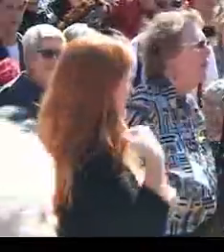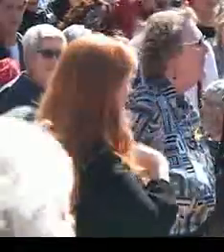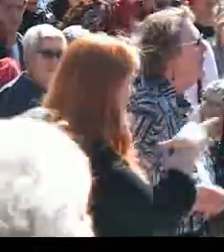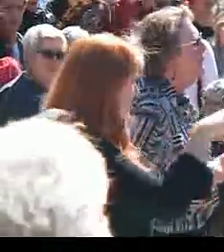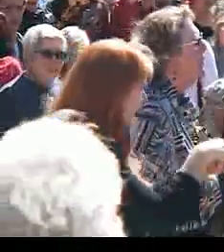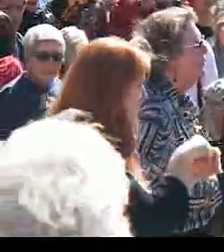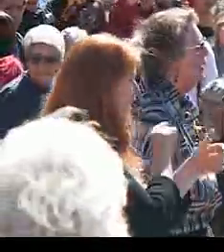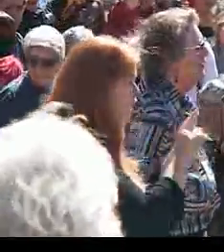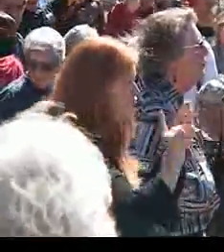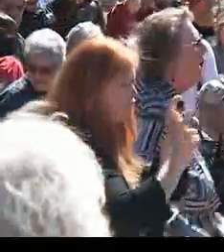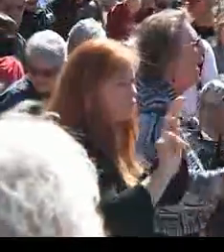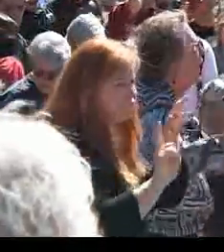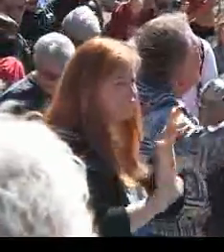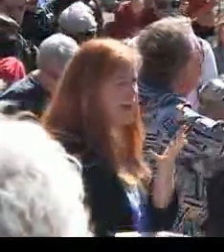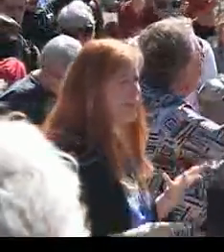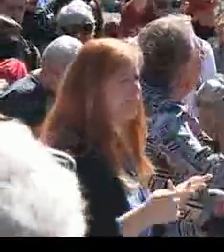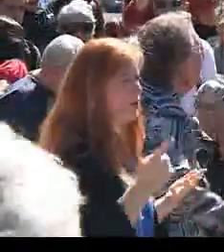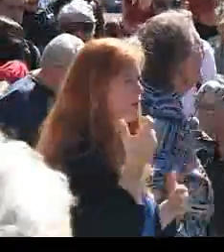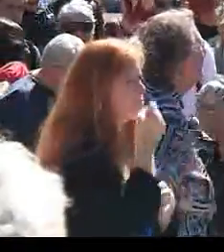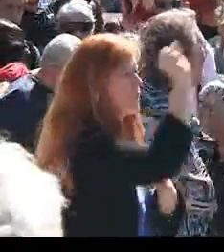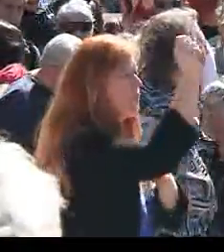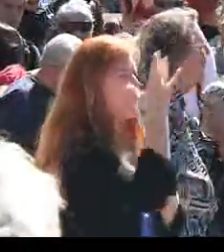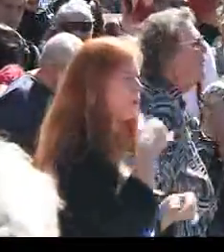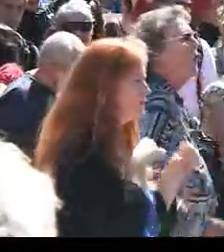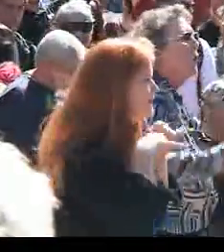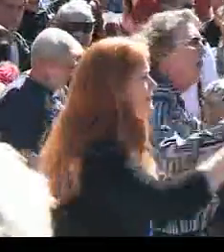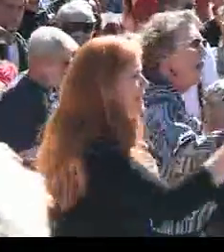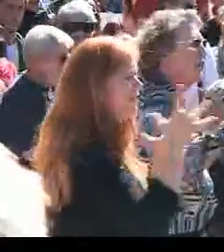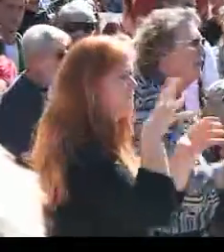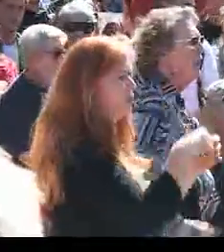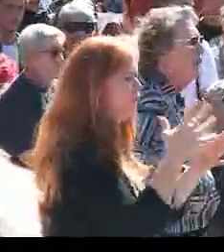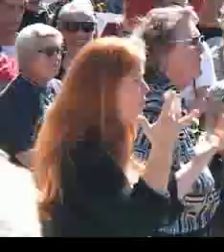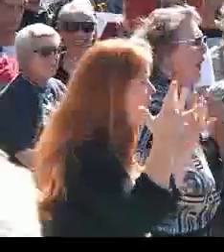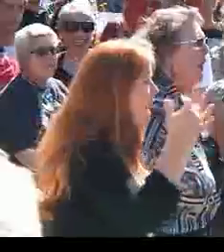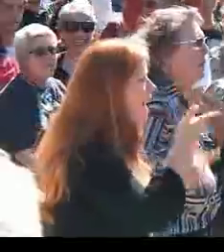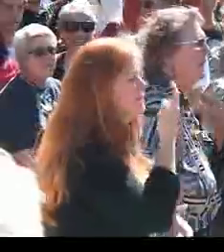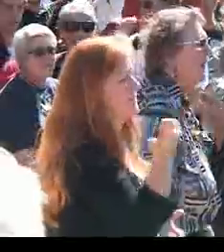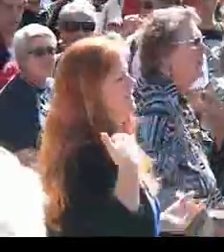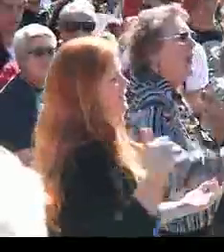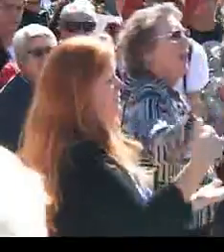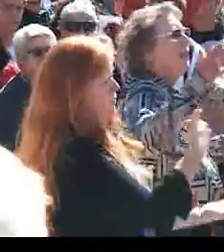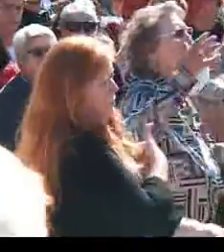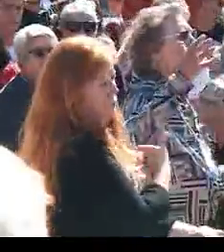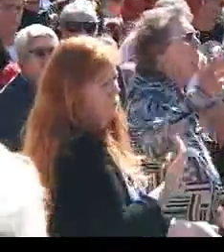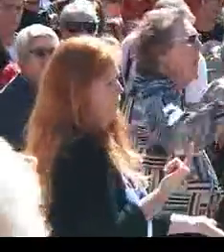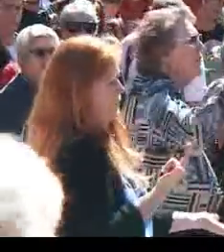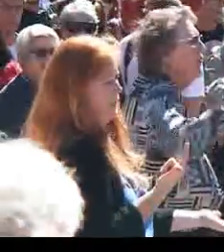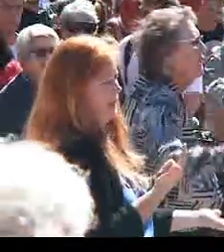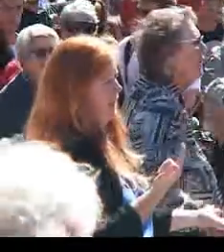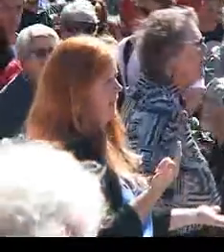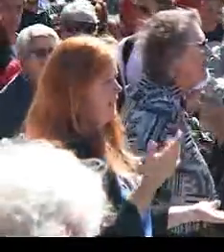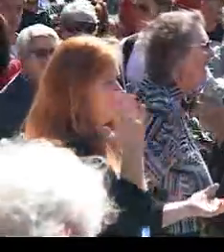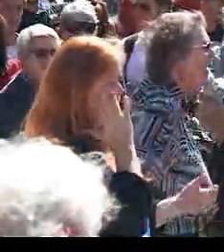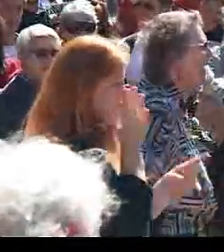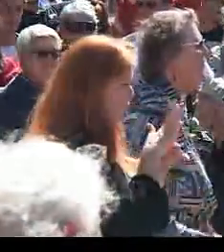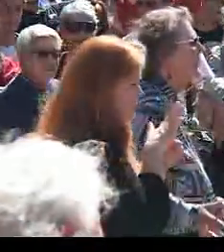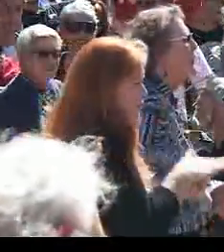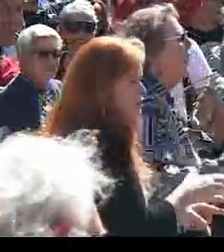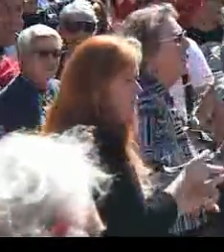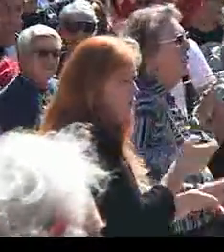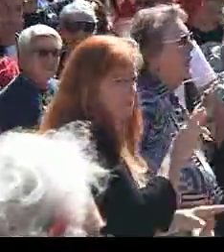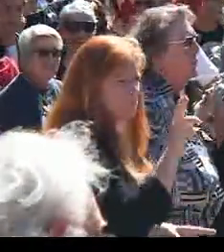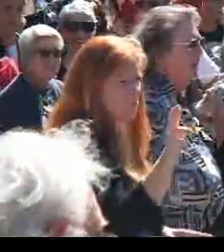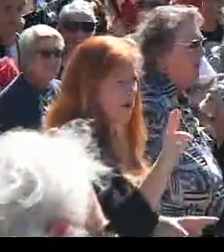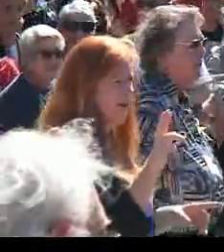of those movements? Why are we still involved? We are still involved because the repression from the right has